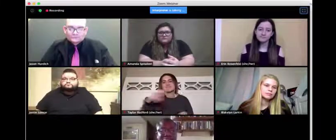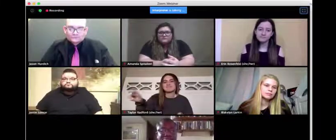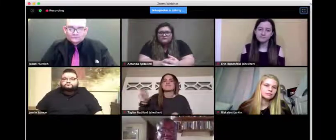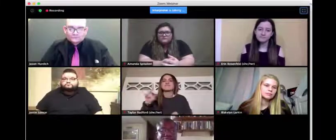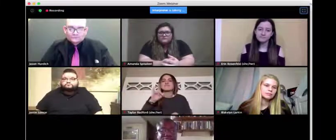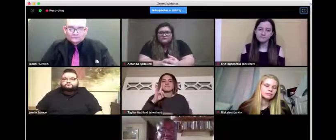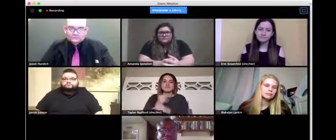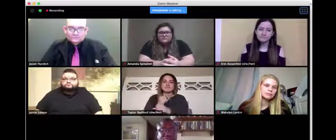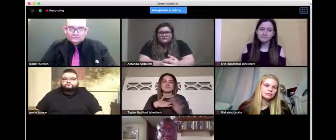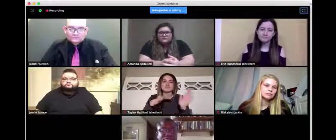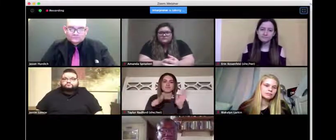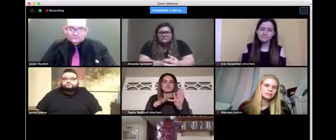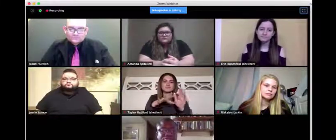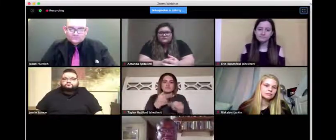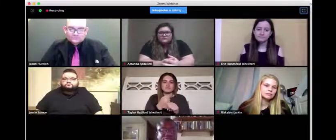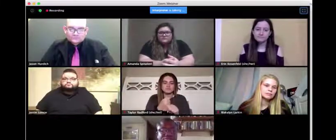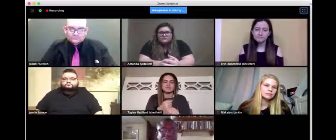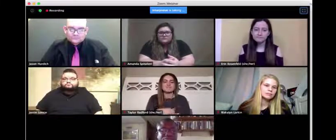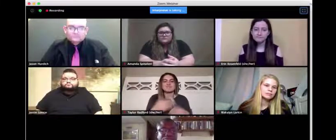now I'm going to that school here.